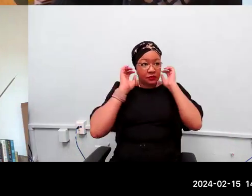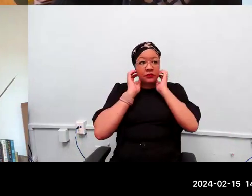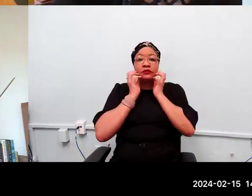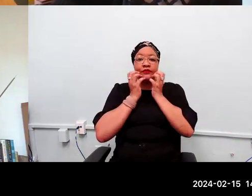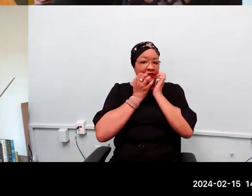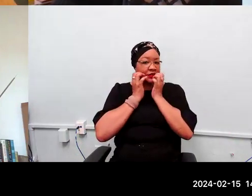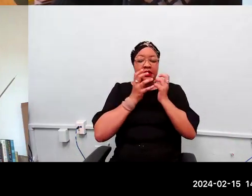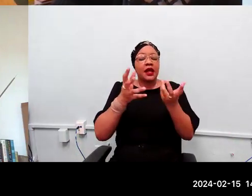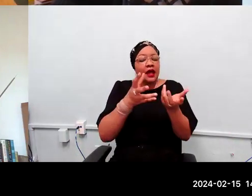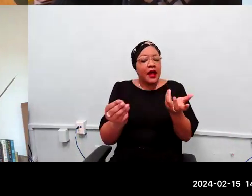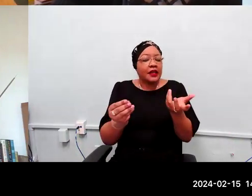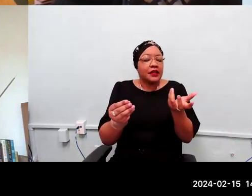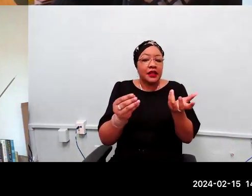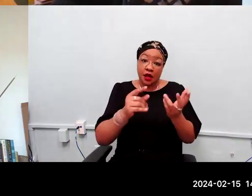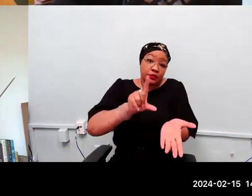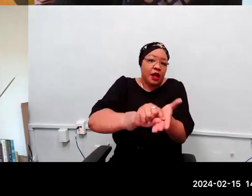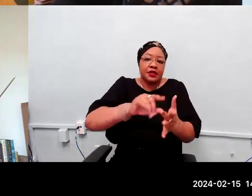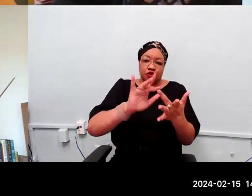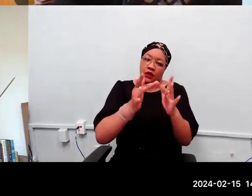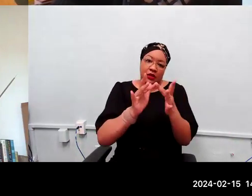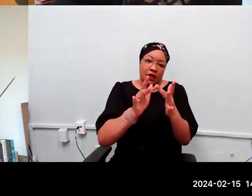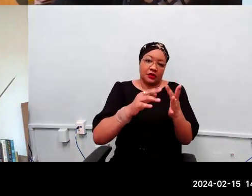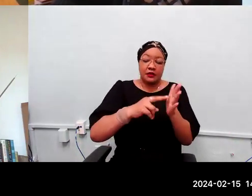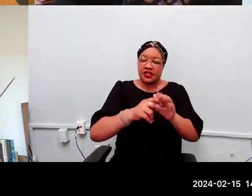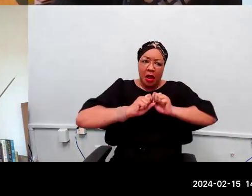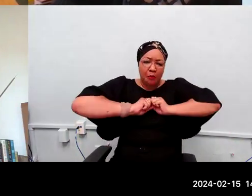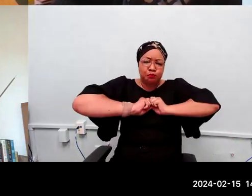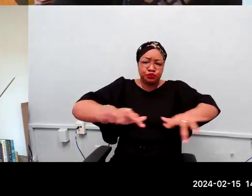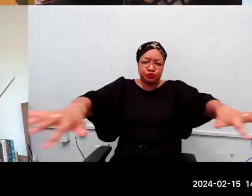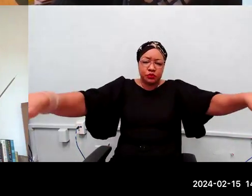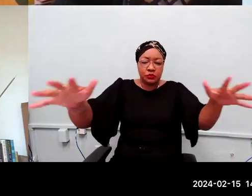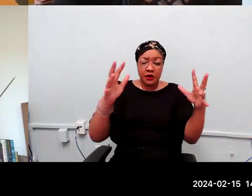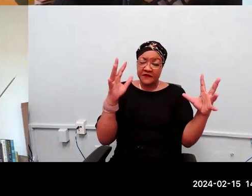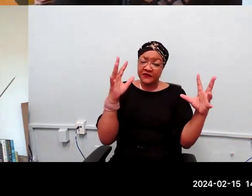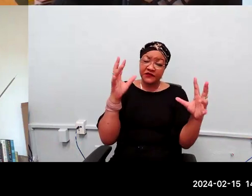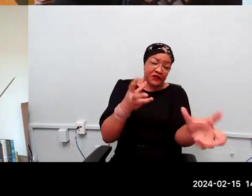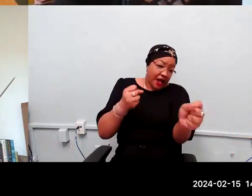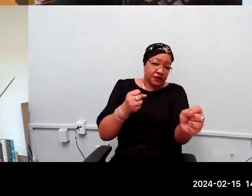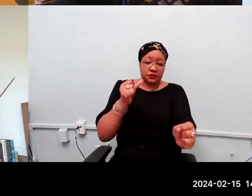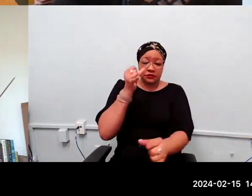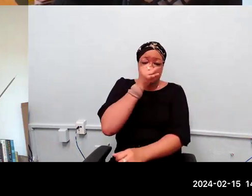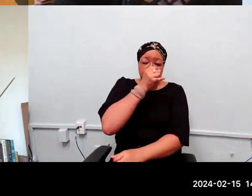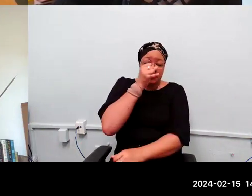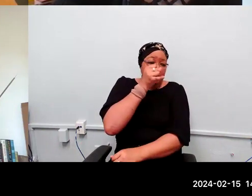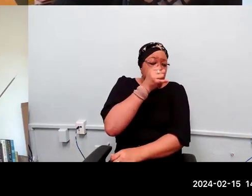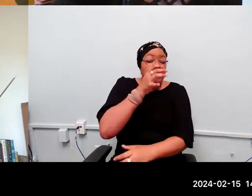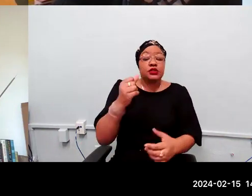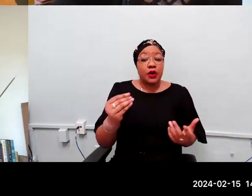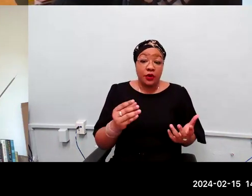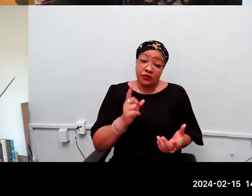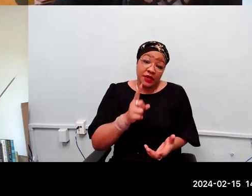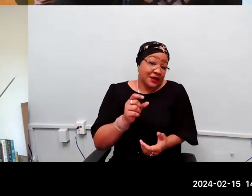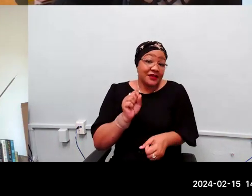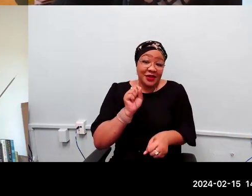within like, and it was published online. So it went out way faster than I had any time to process. So it's, you know, it's a work